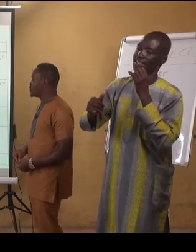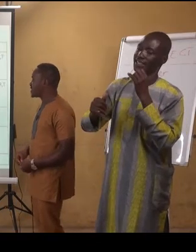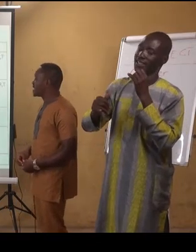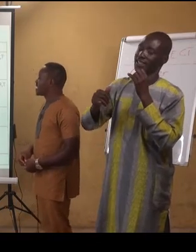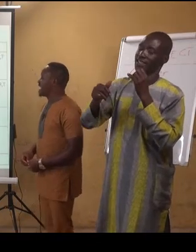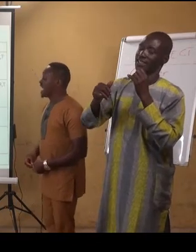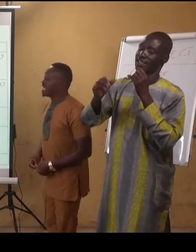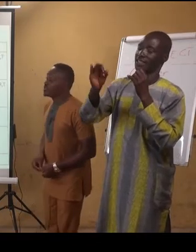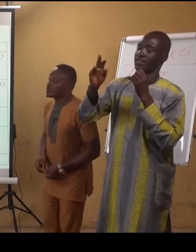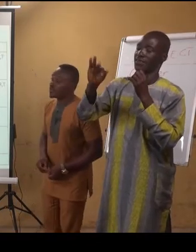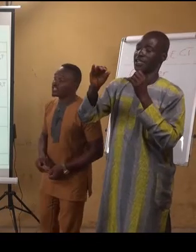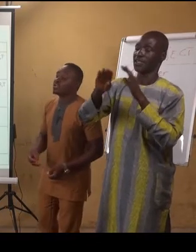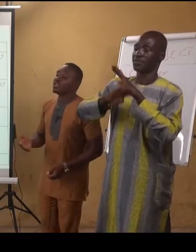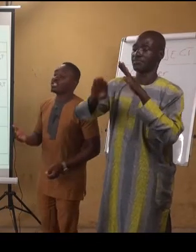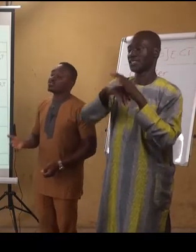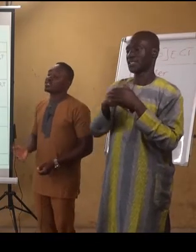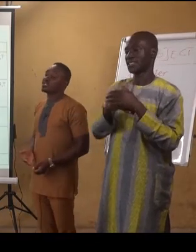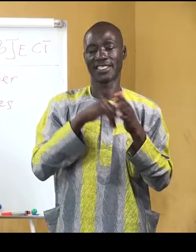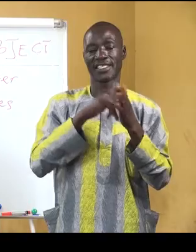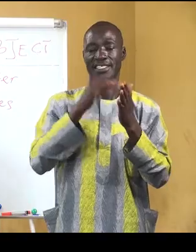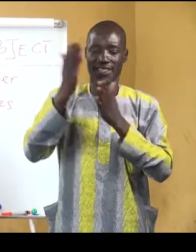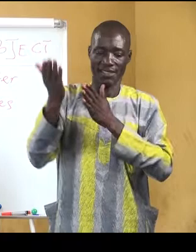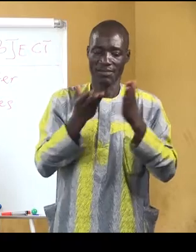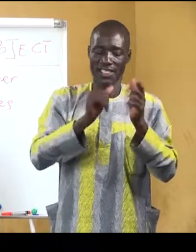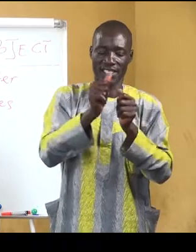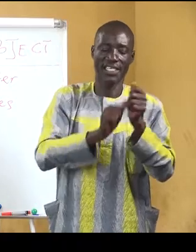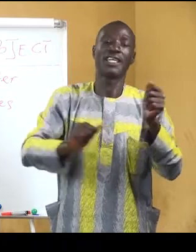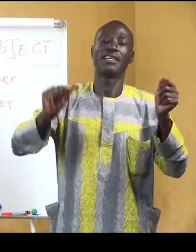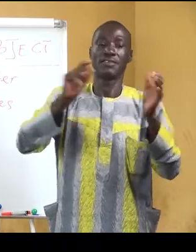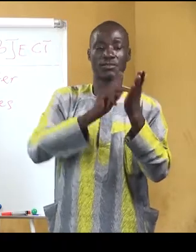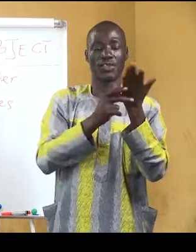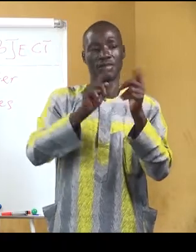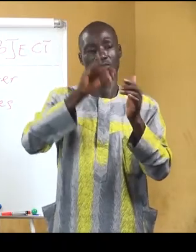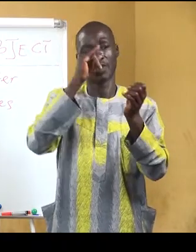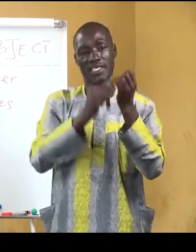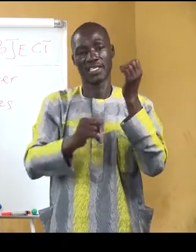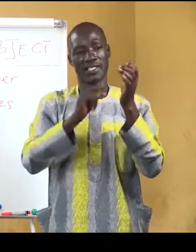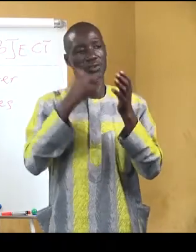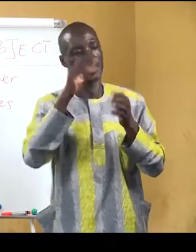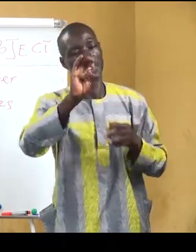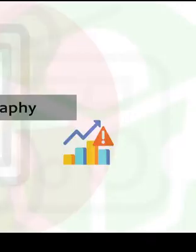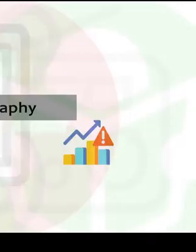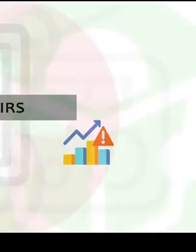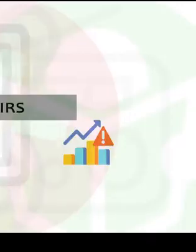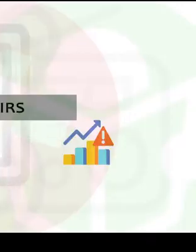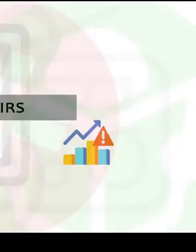basic keyword. End, of course, is bringing every program to an end, to a stop.